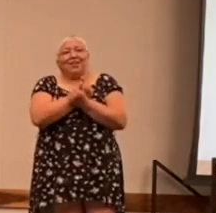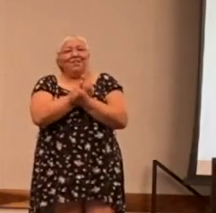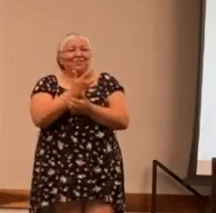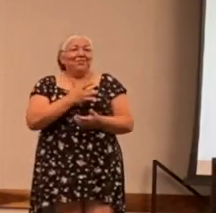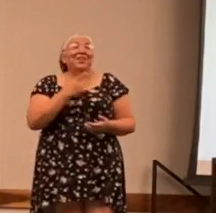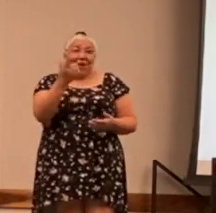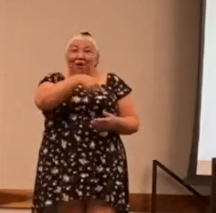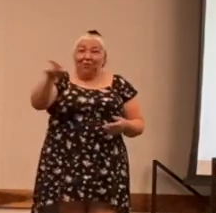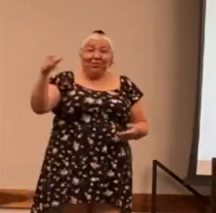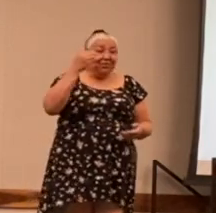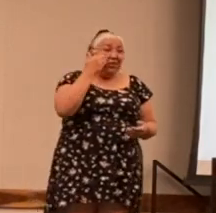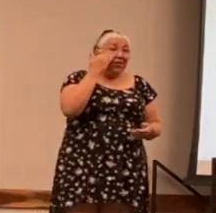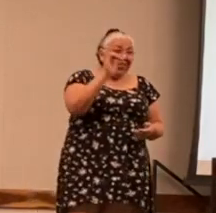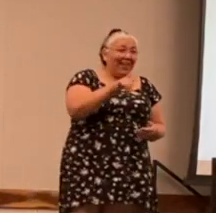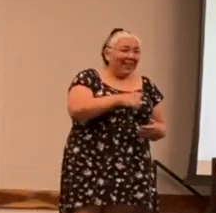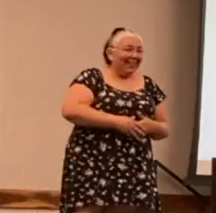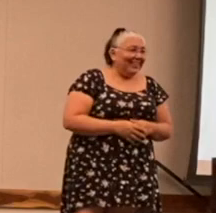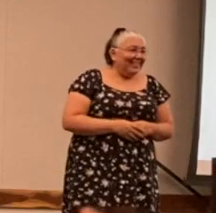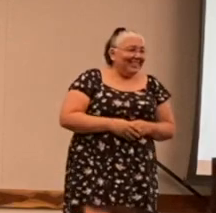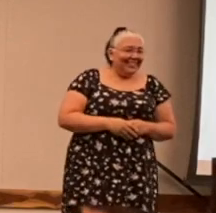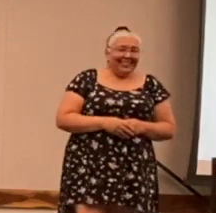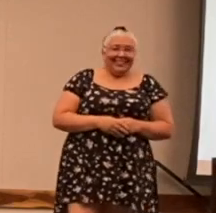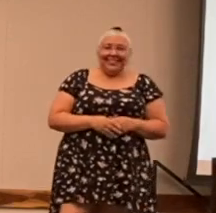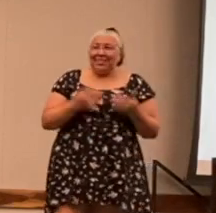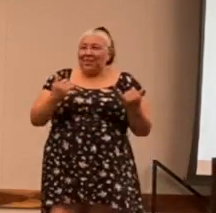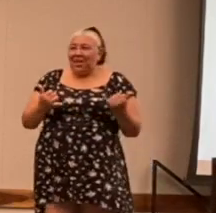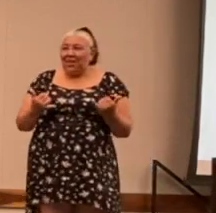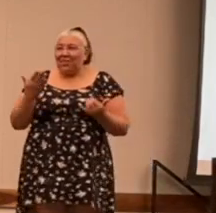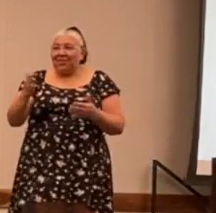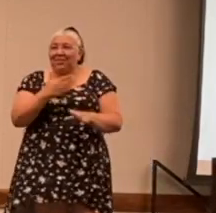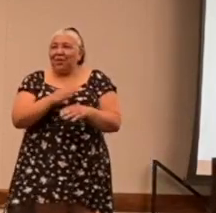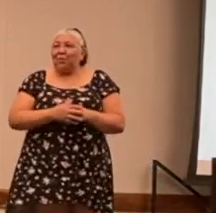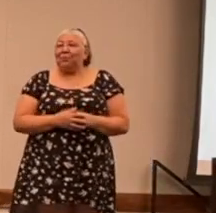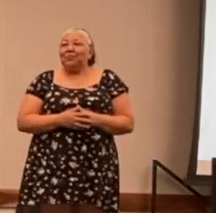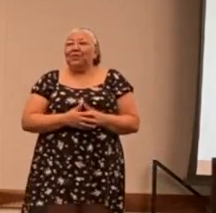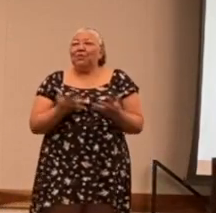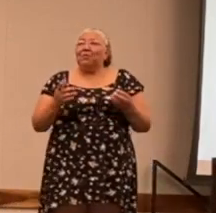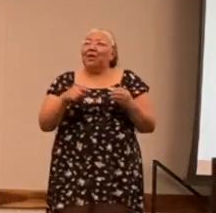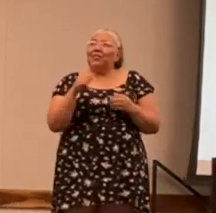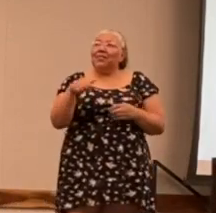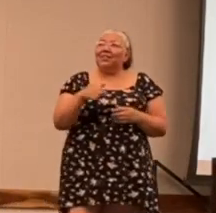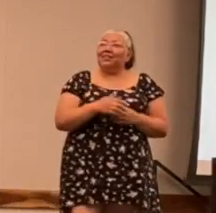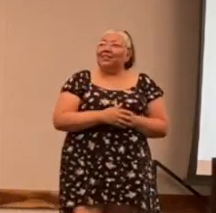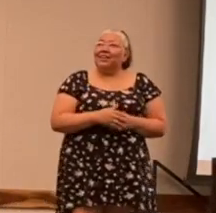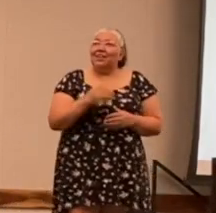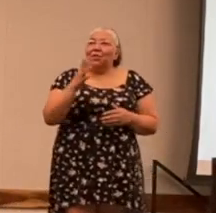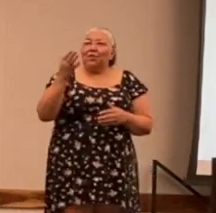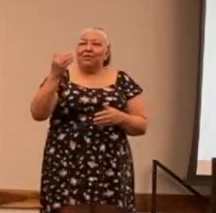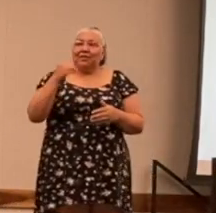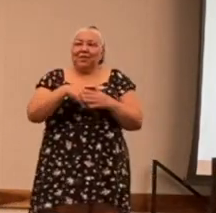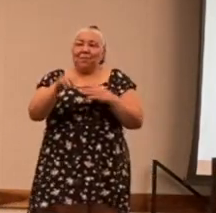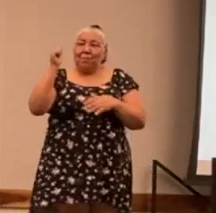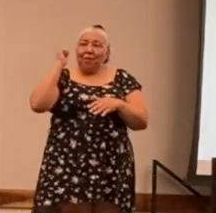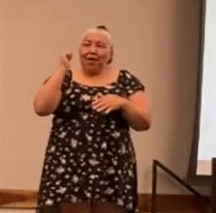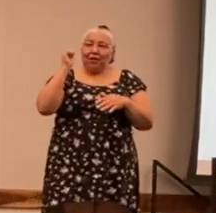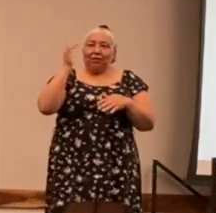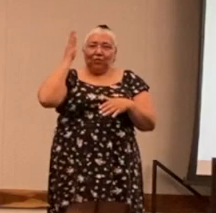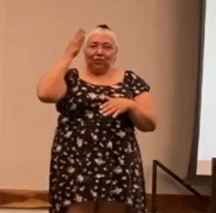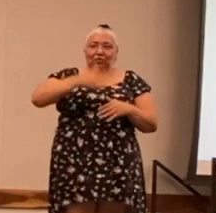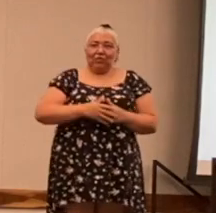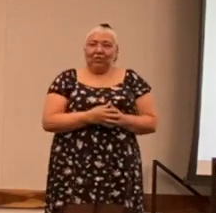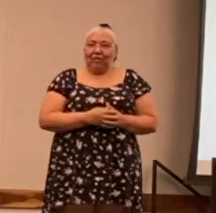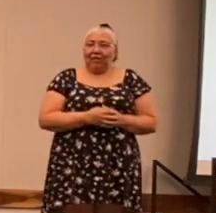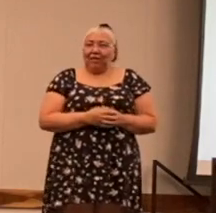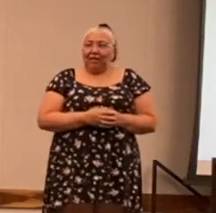Oh, you do know it. Awesome, right? So there's songs out there. How about this? It was in the Back to the Future, and Huey Lewis sang this